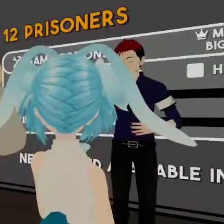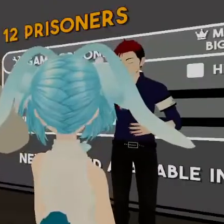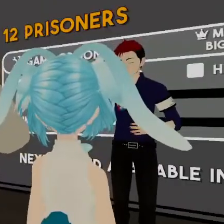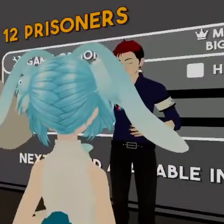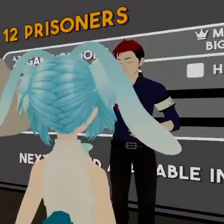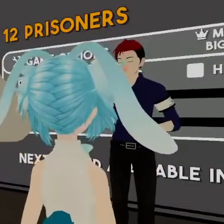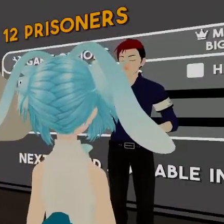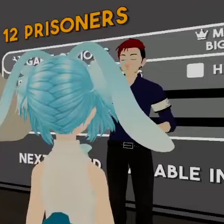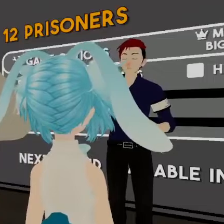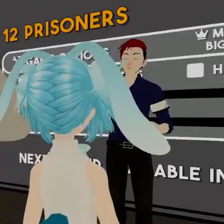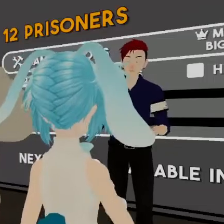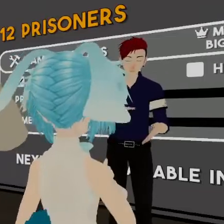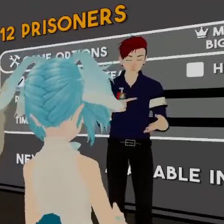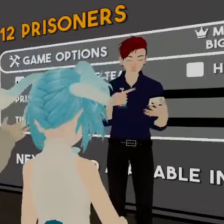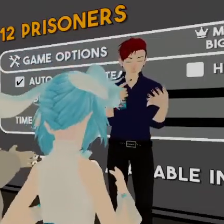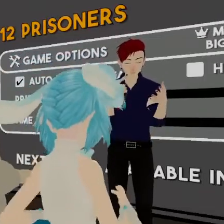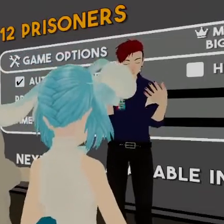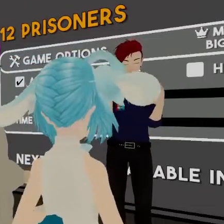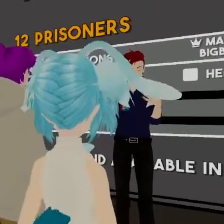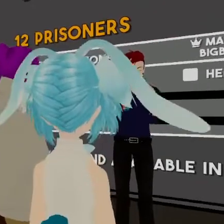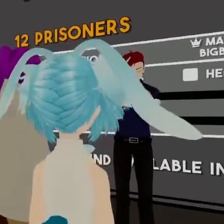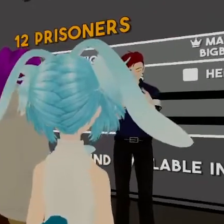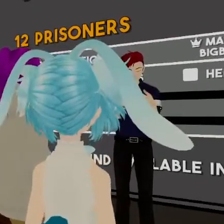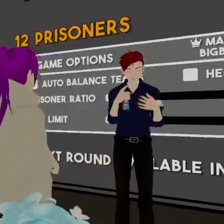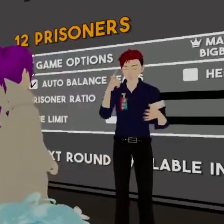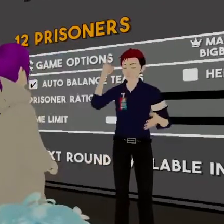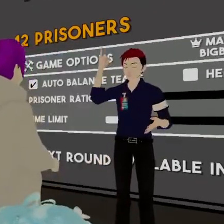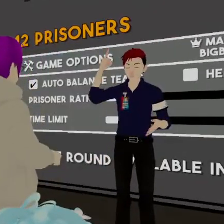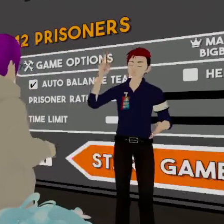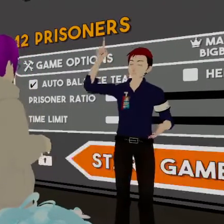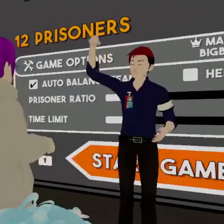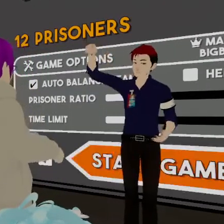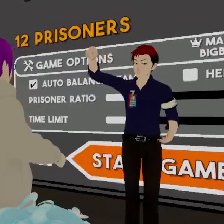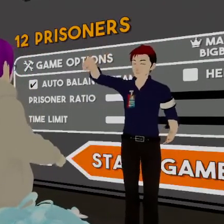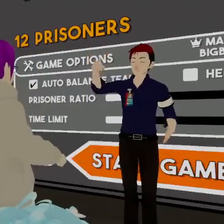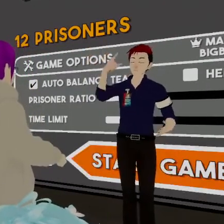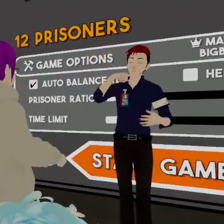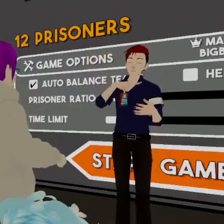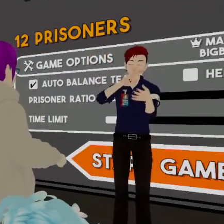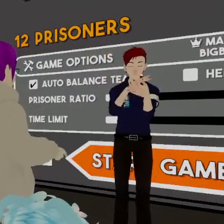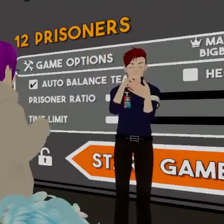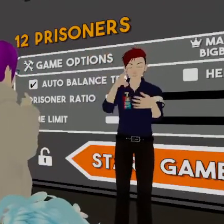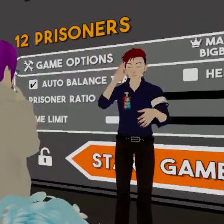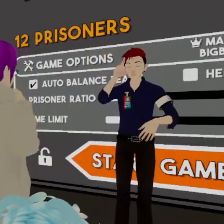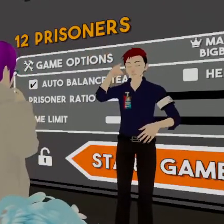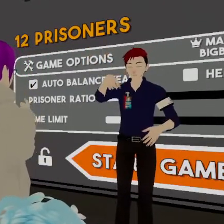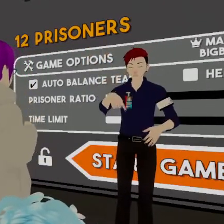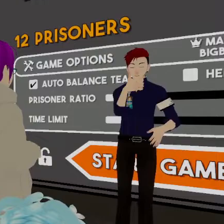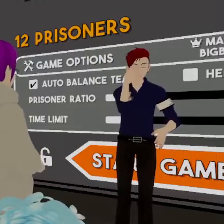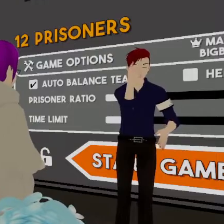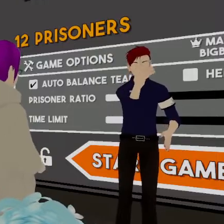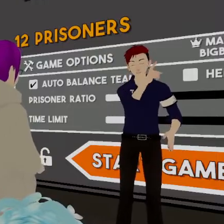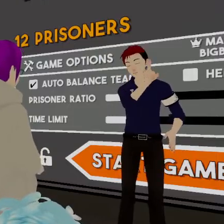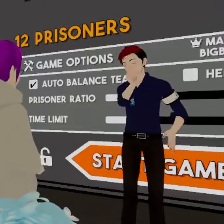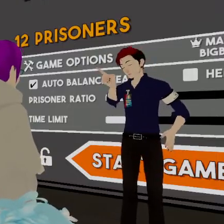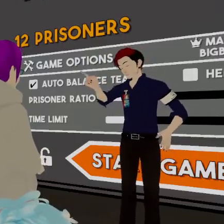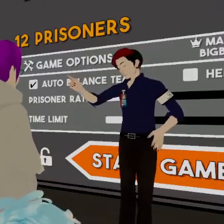No. So I spawned in my cell. There was a vent. I vented. I went to the kitchen. I found a gun. I